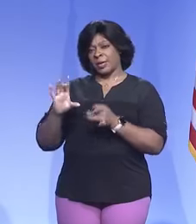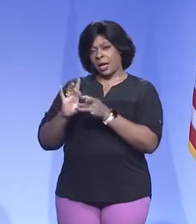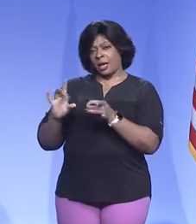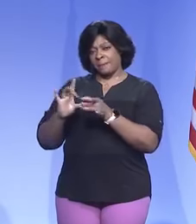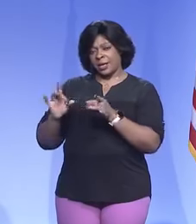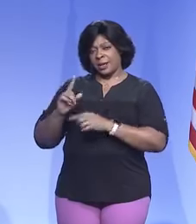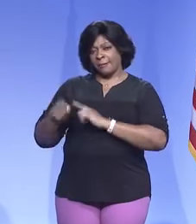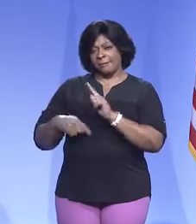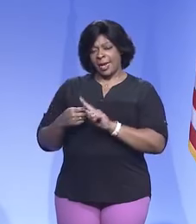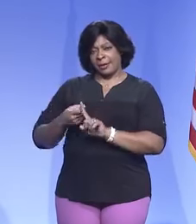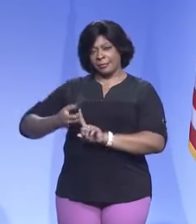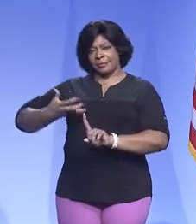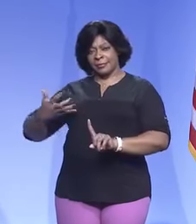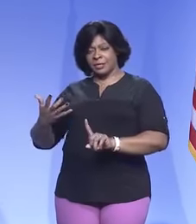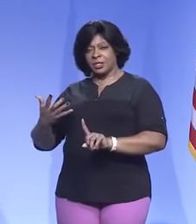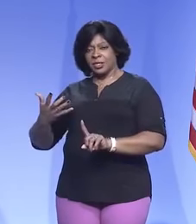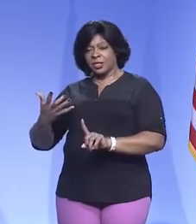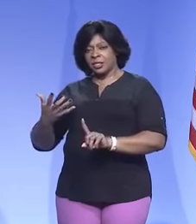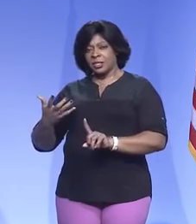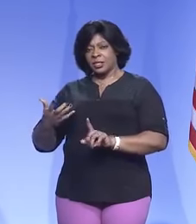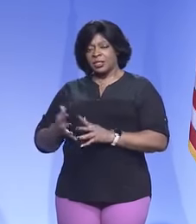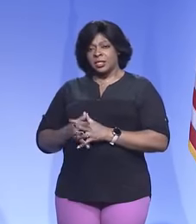a little bit more,